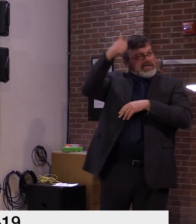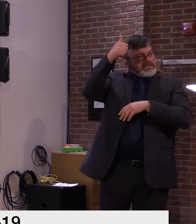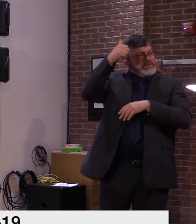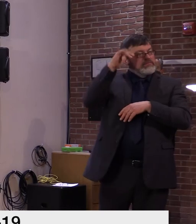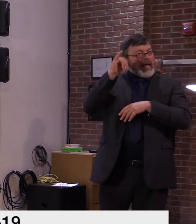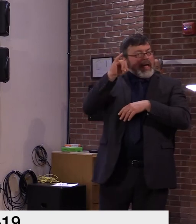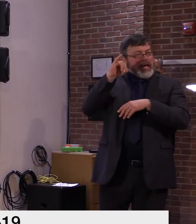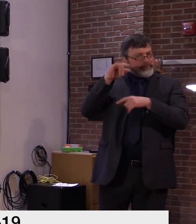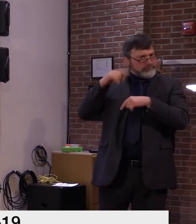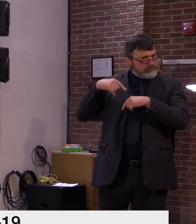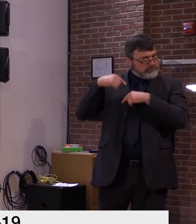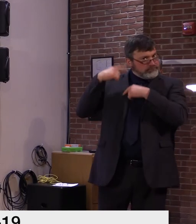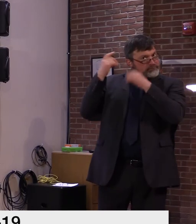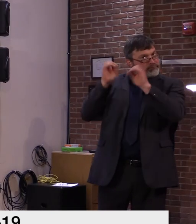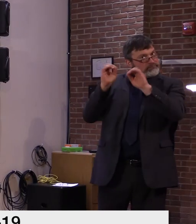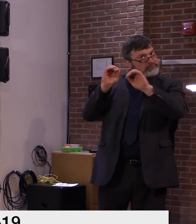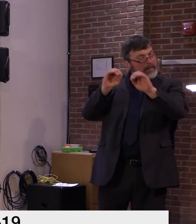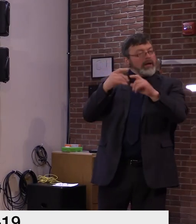Yeah,